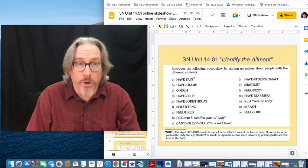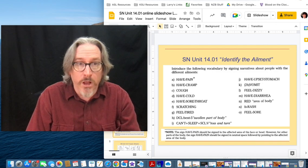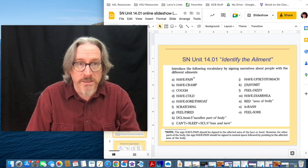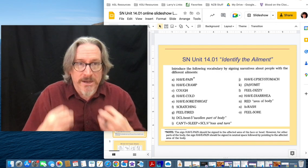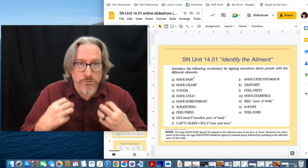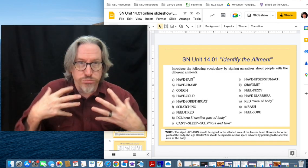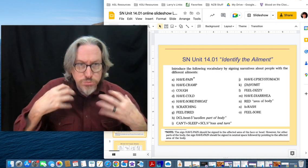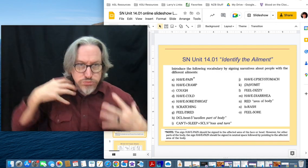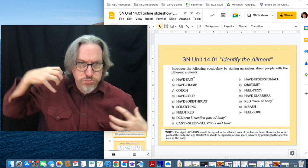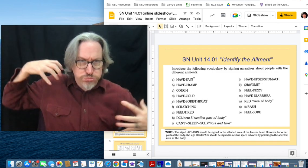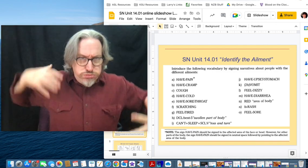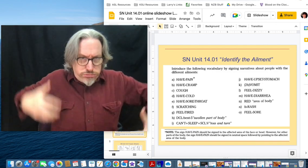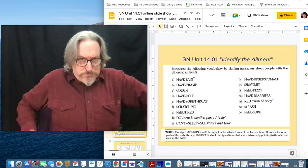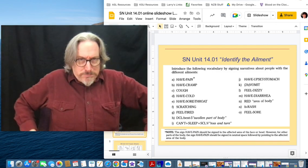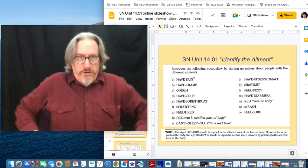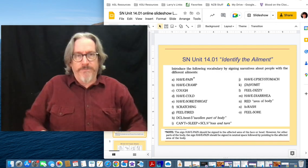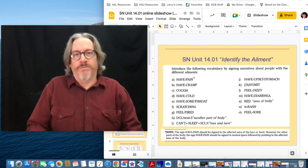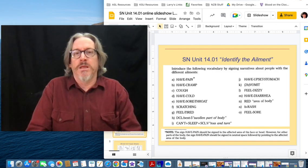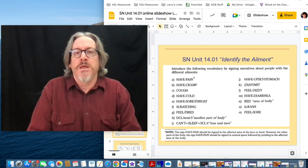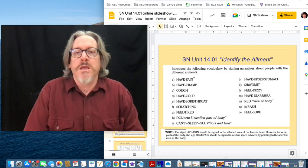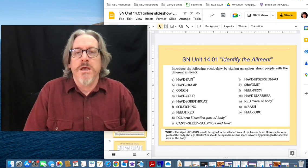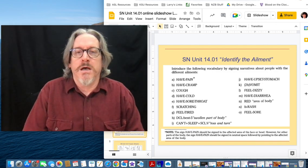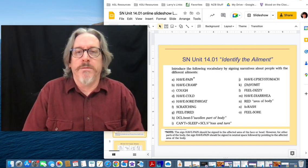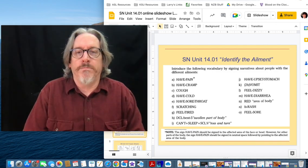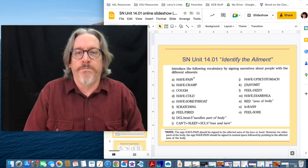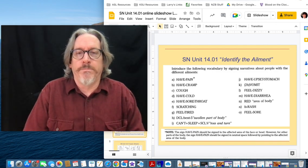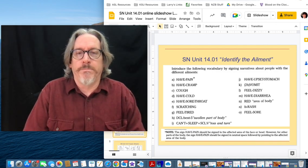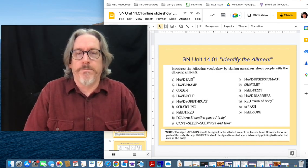if you hulk out, right?